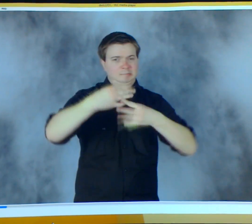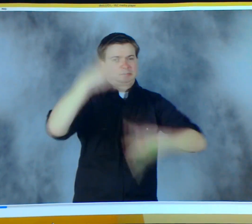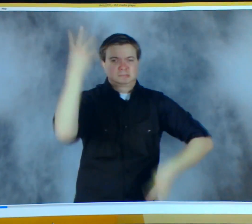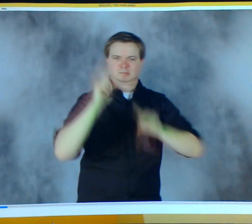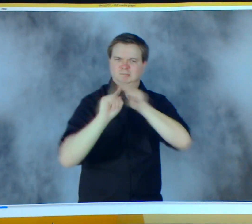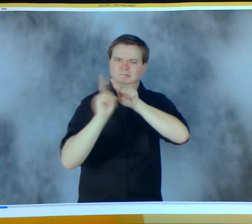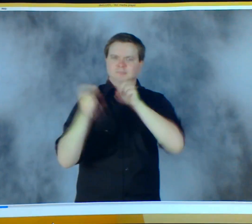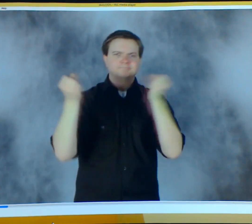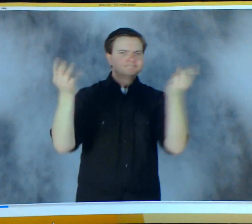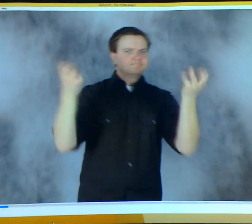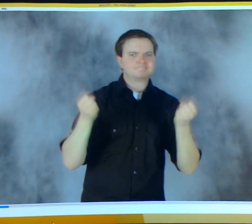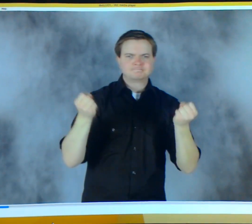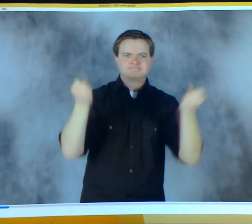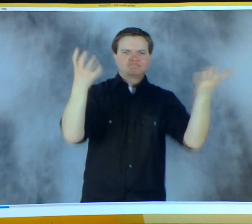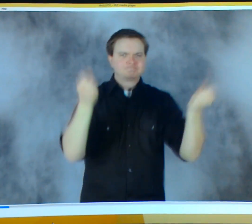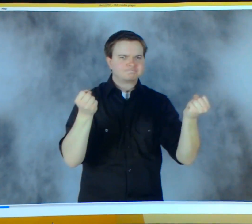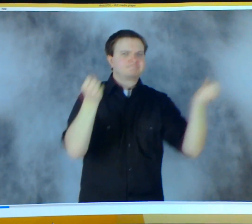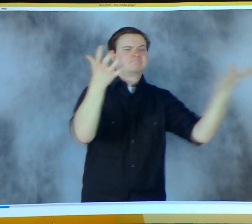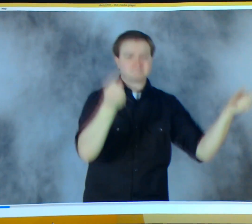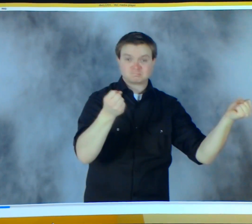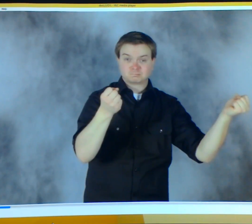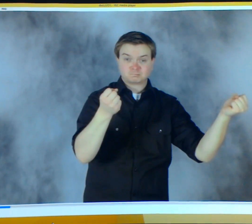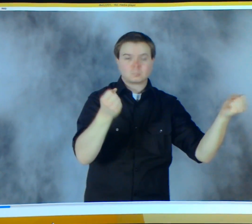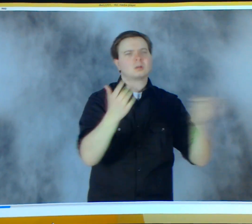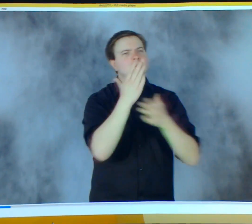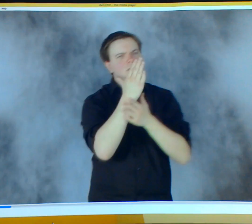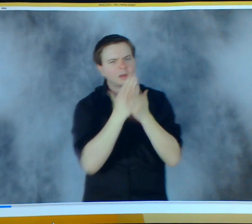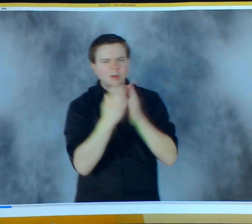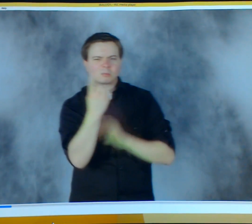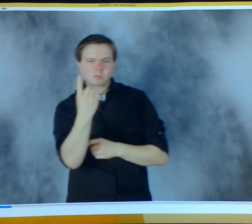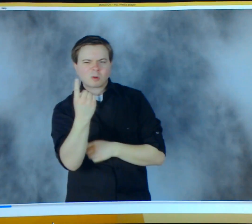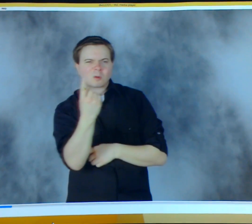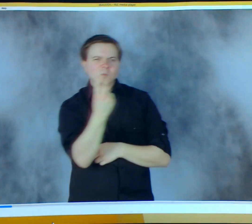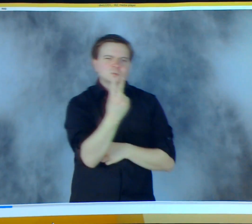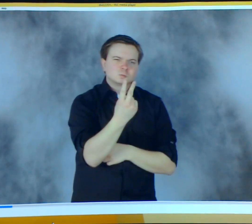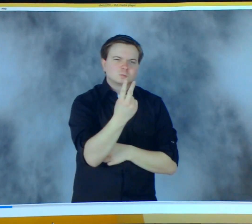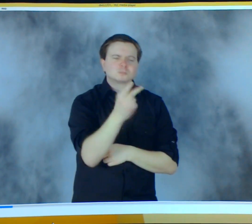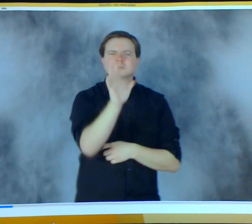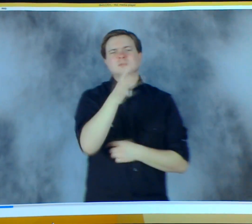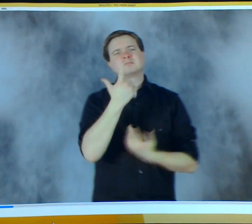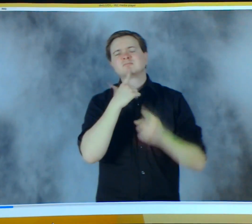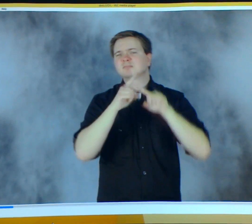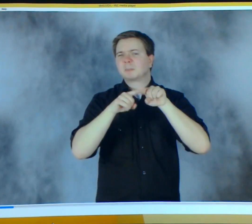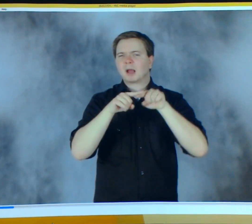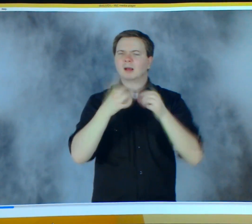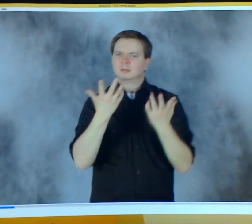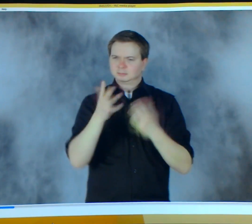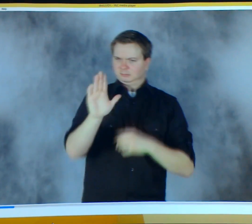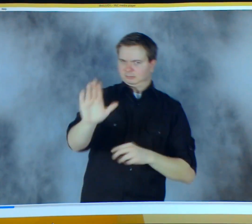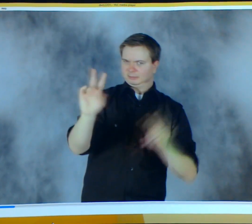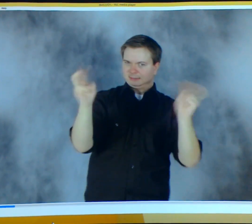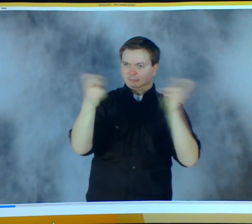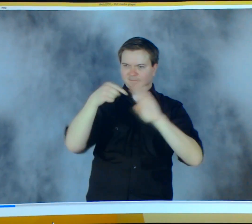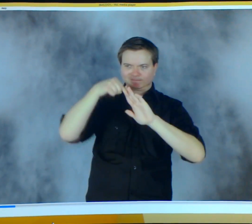ASL. Now, there are many different examples, and some of them have a whole bunch of different options, but others are a little